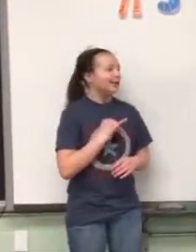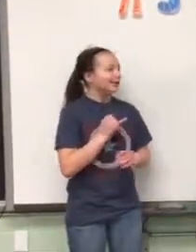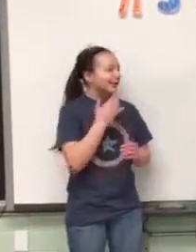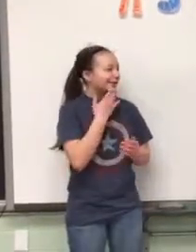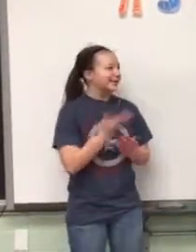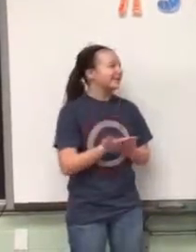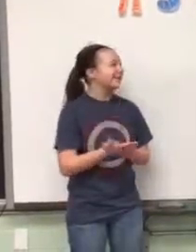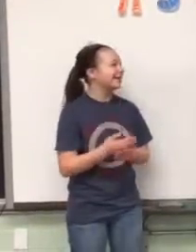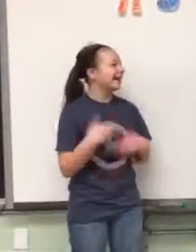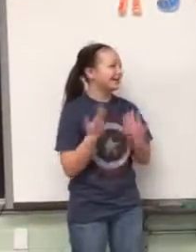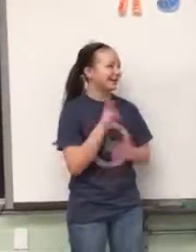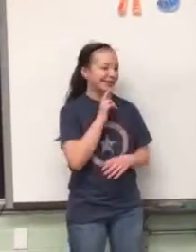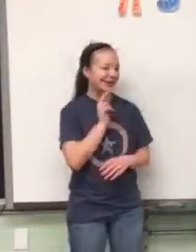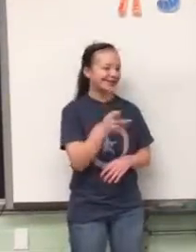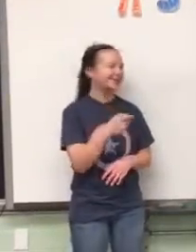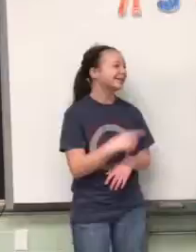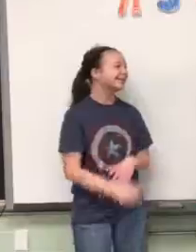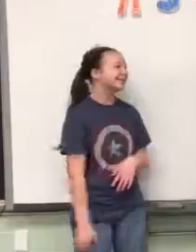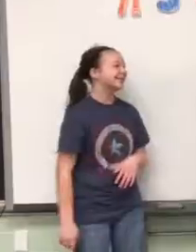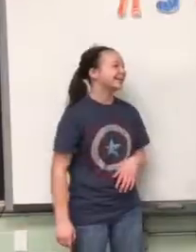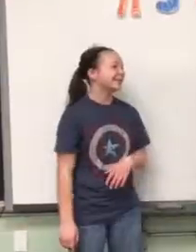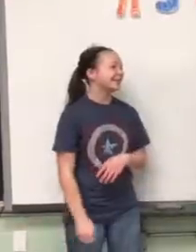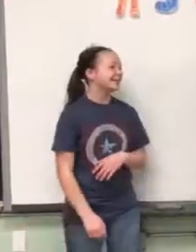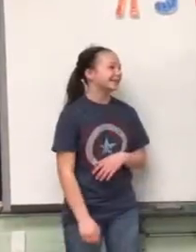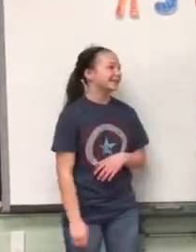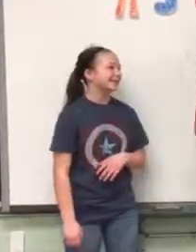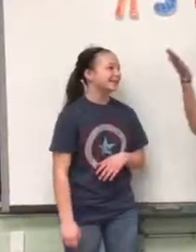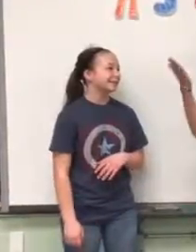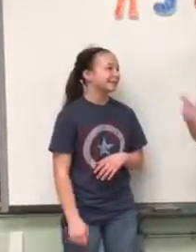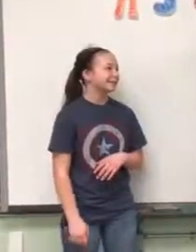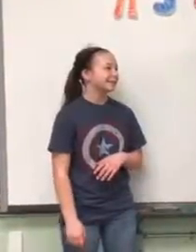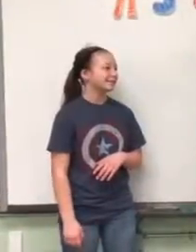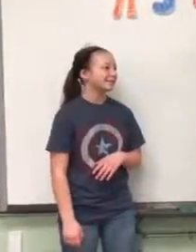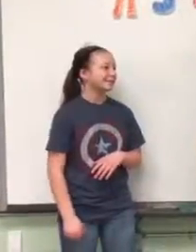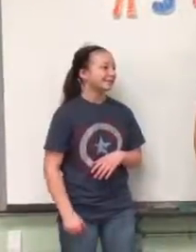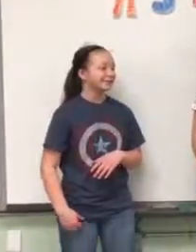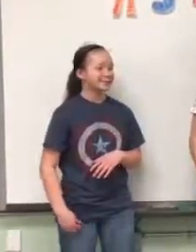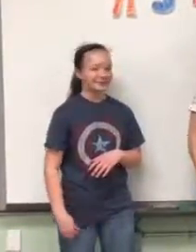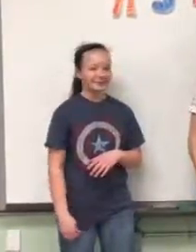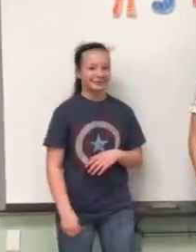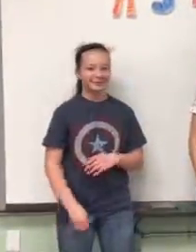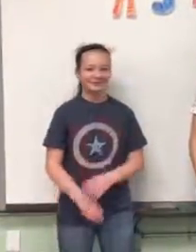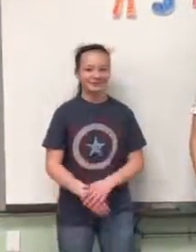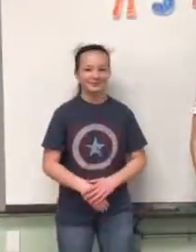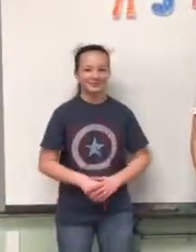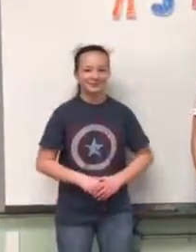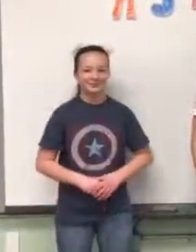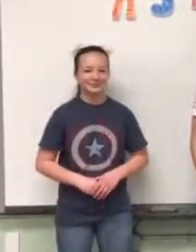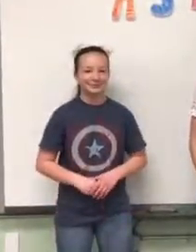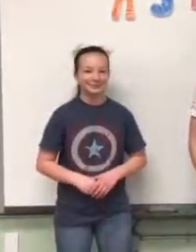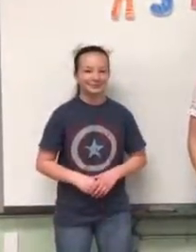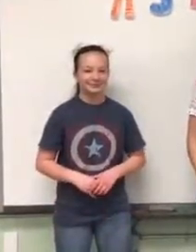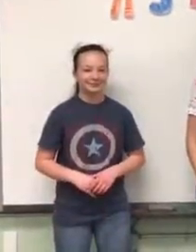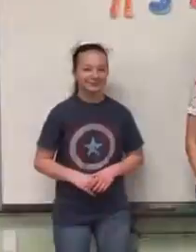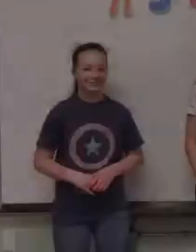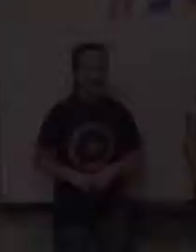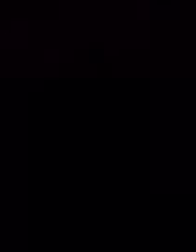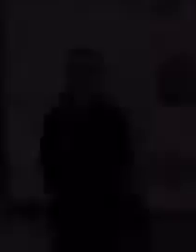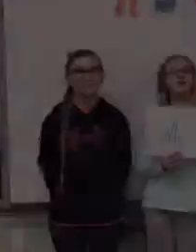I'm good. How are you? Good, thank you. Next up, you'll be learning basic signs. We're